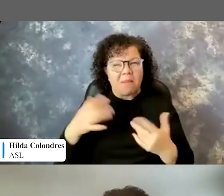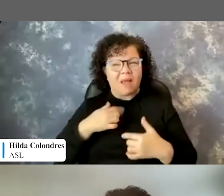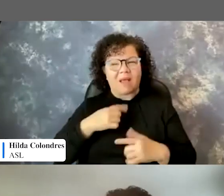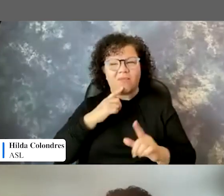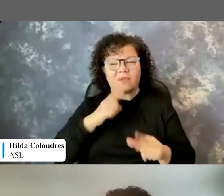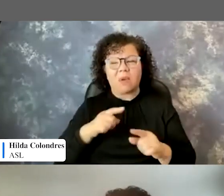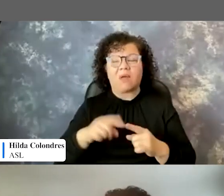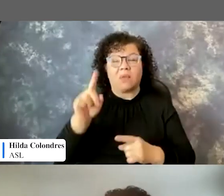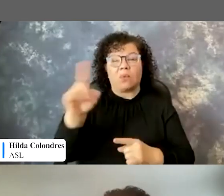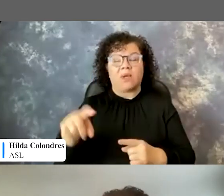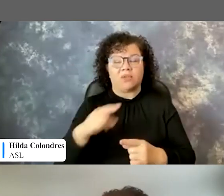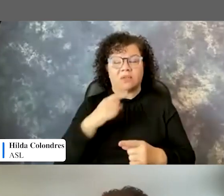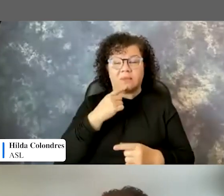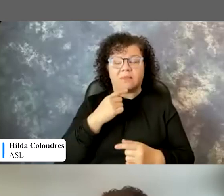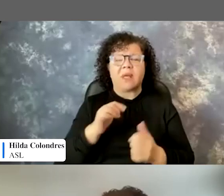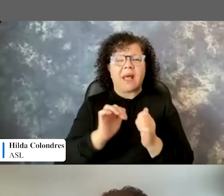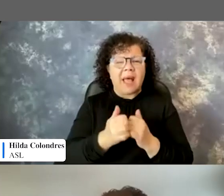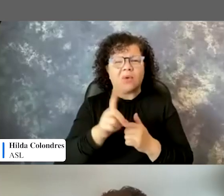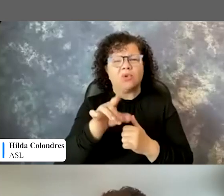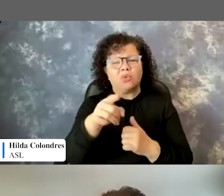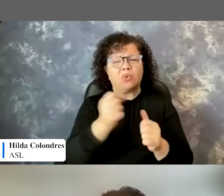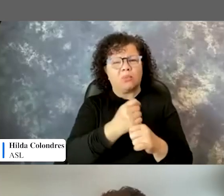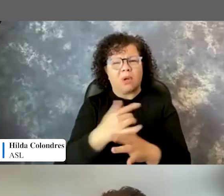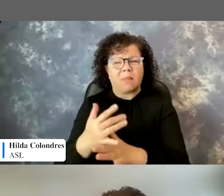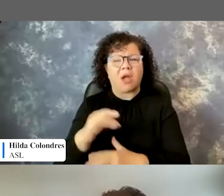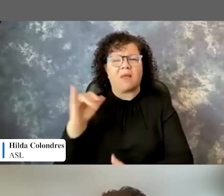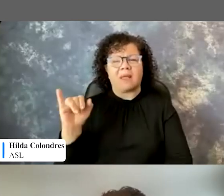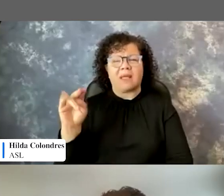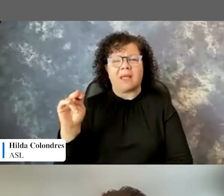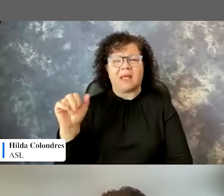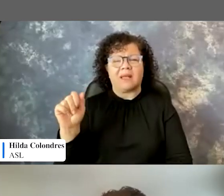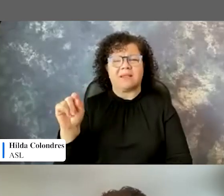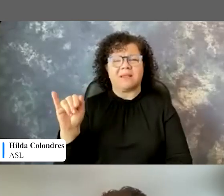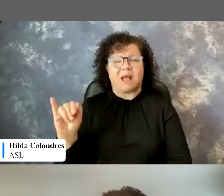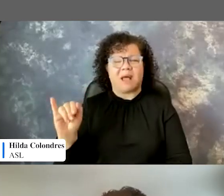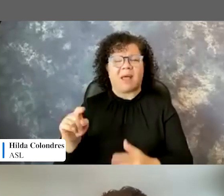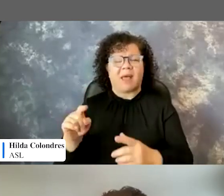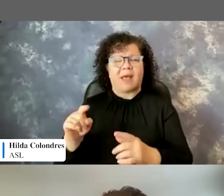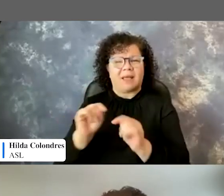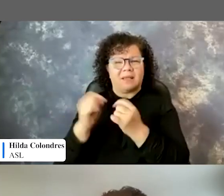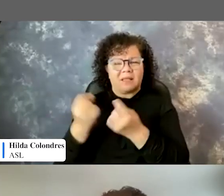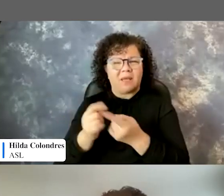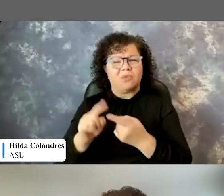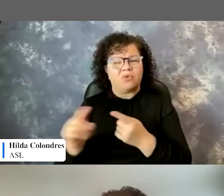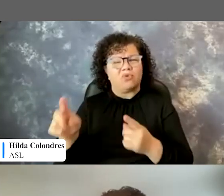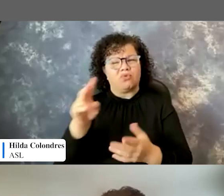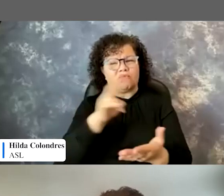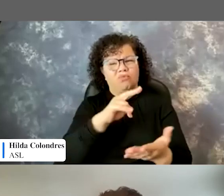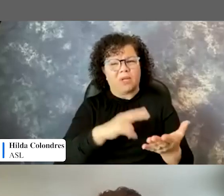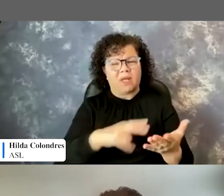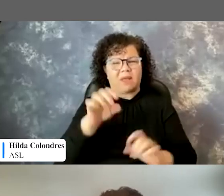question is, how did you prepare the Inatai team to view the evaluation findings